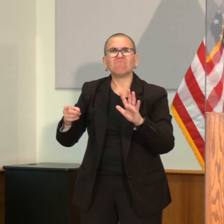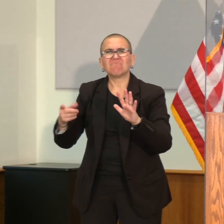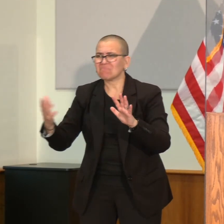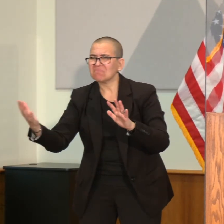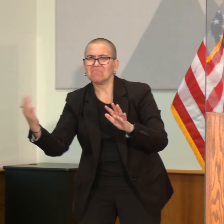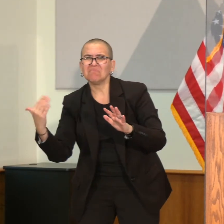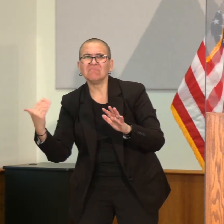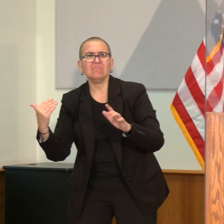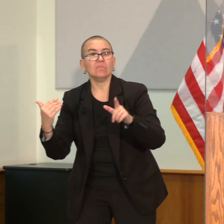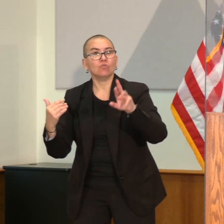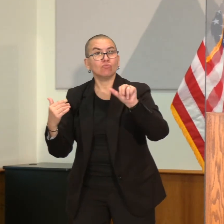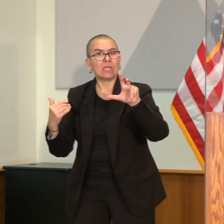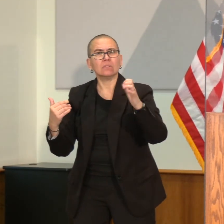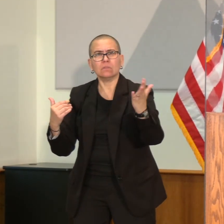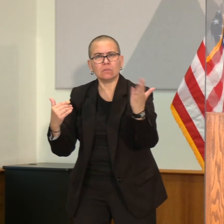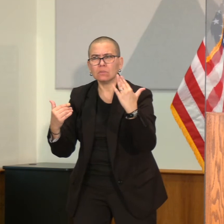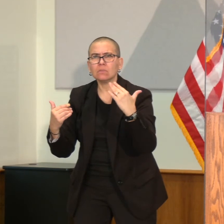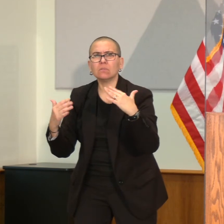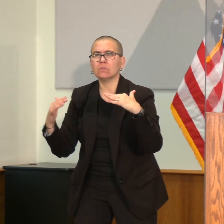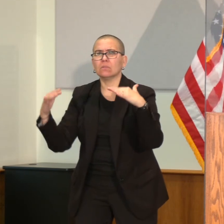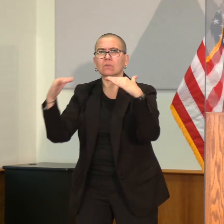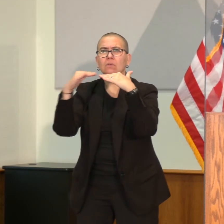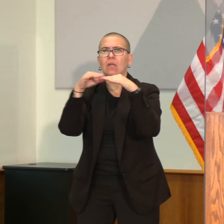focused citizen advocacy group.